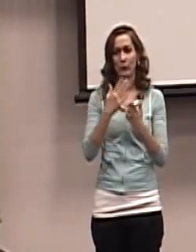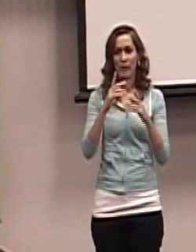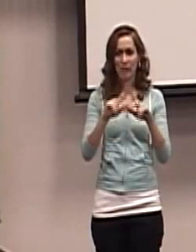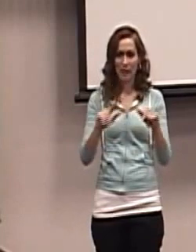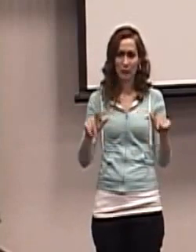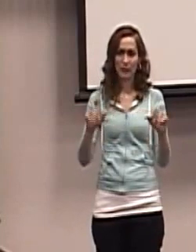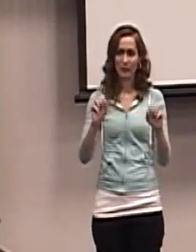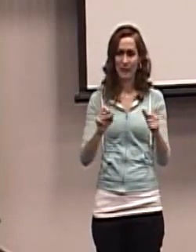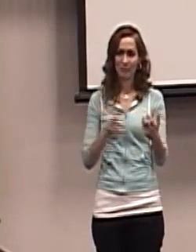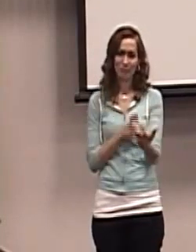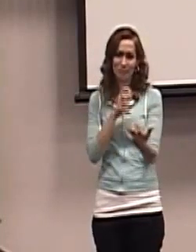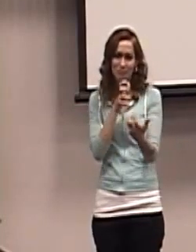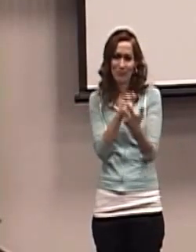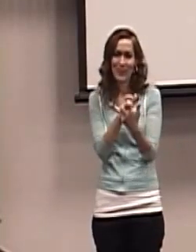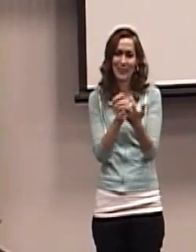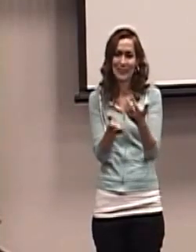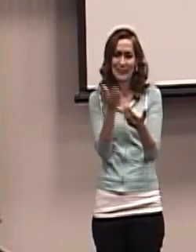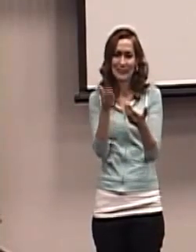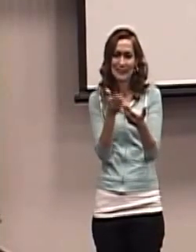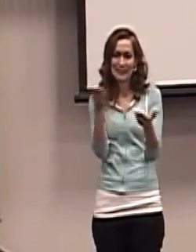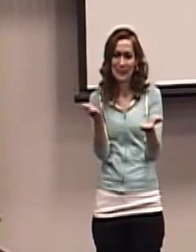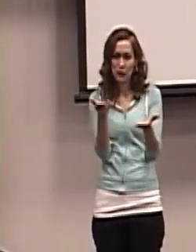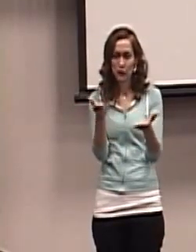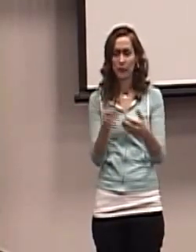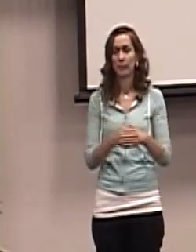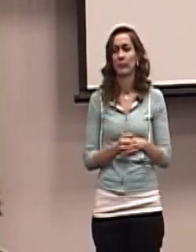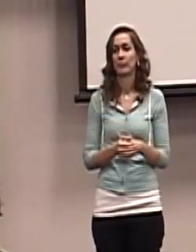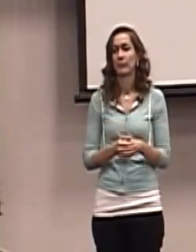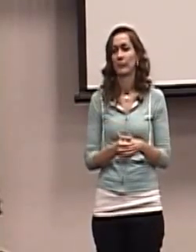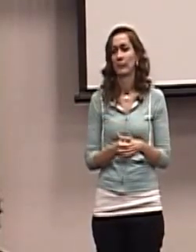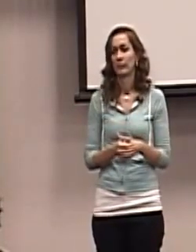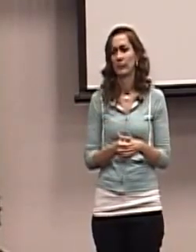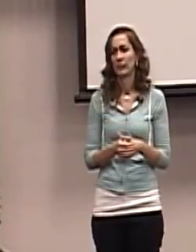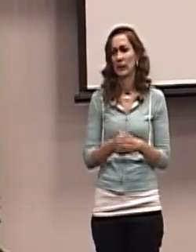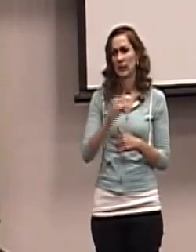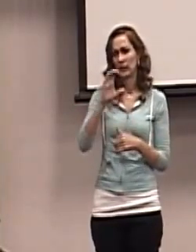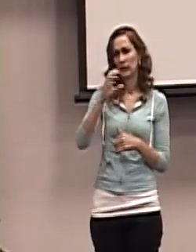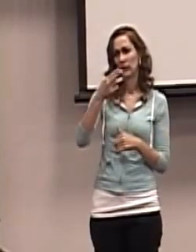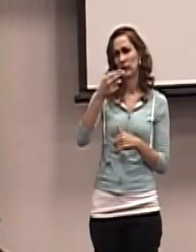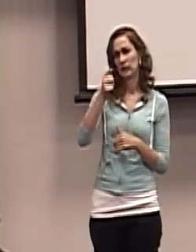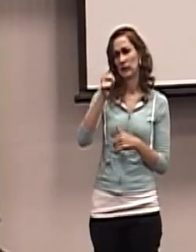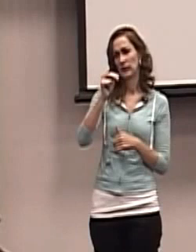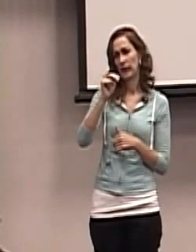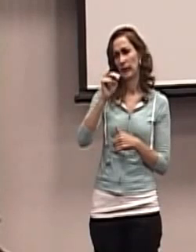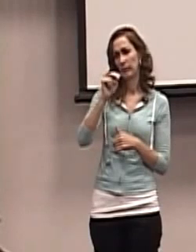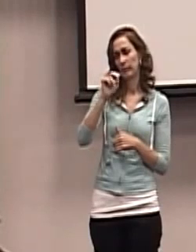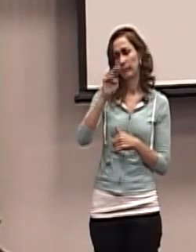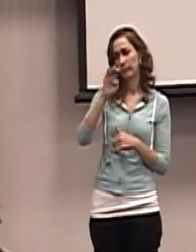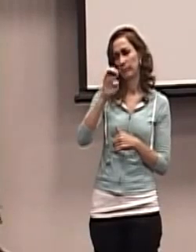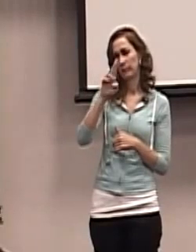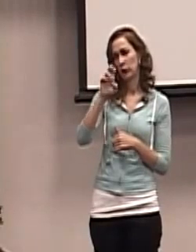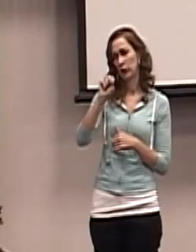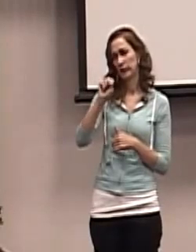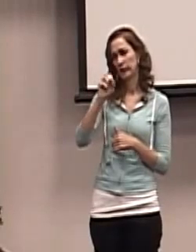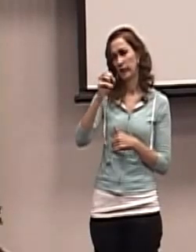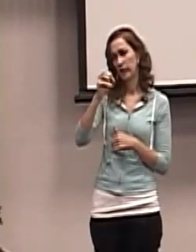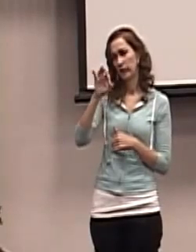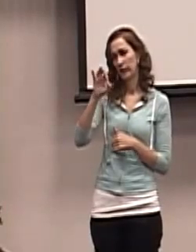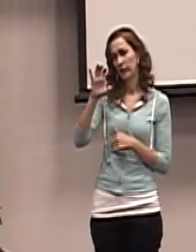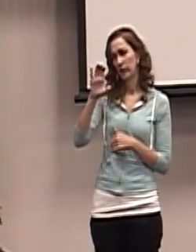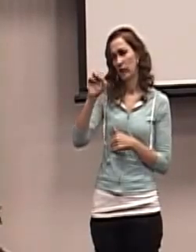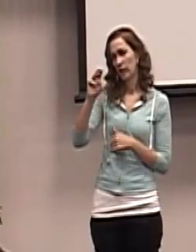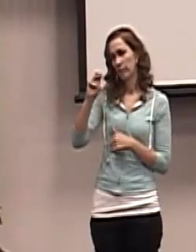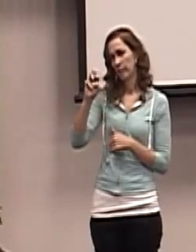you can fit in fairly rapidly. Many times, chambers of commerce have contacts in other countries because they are trying to